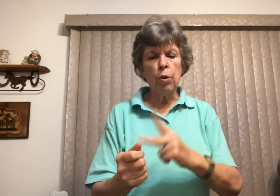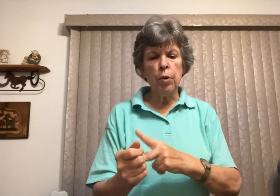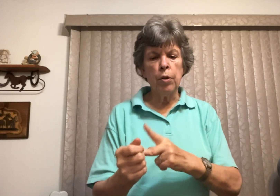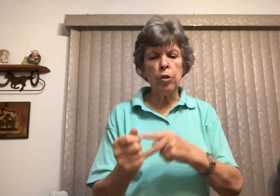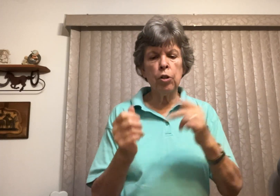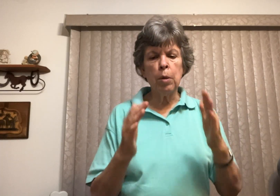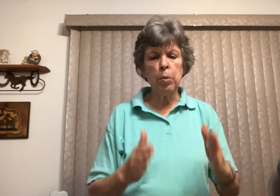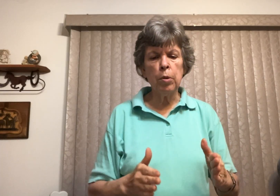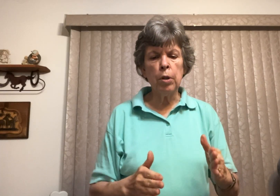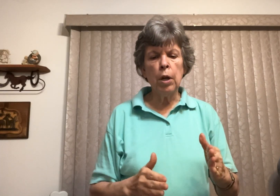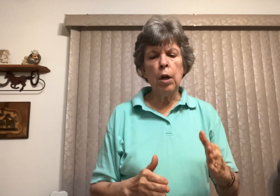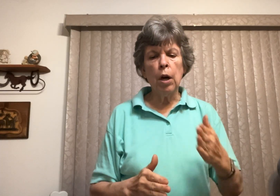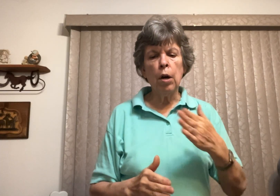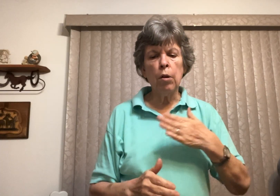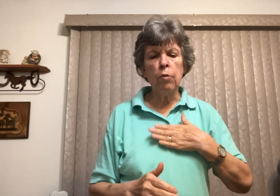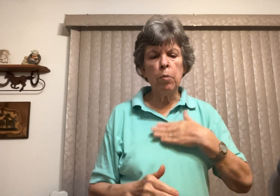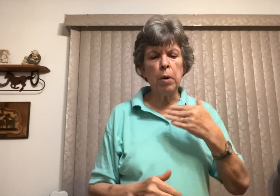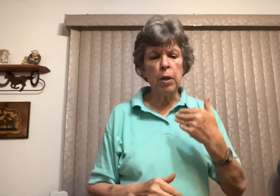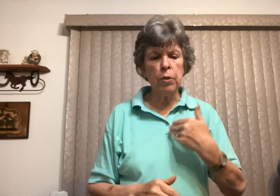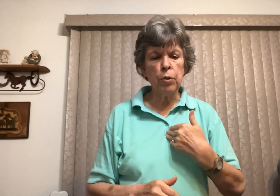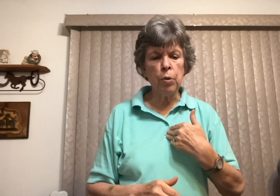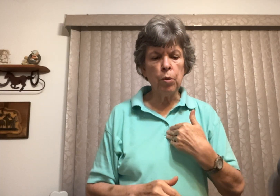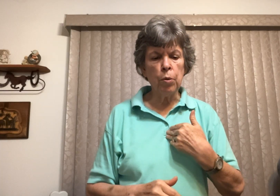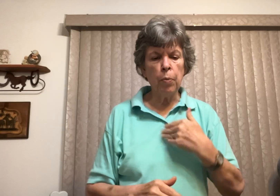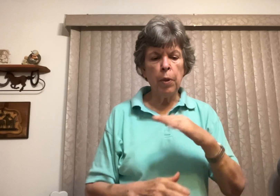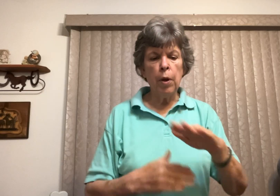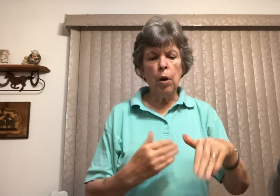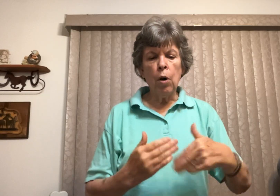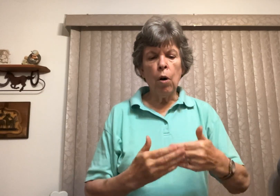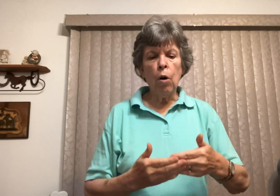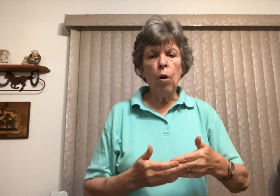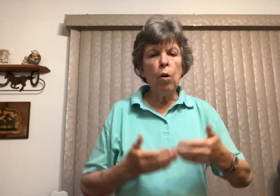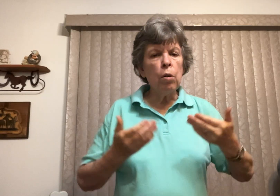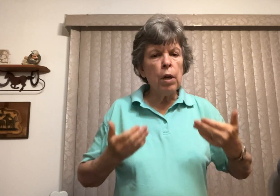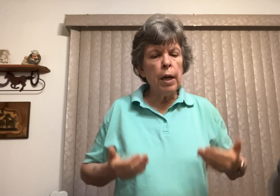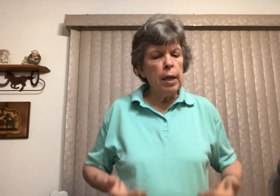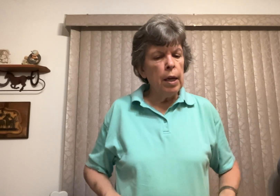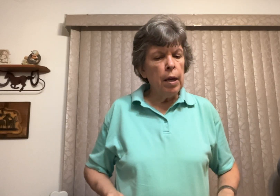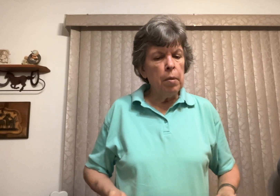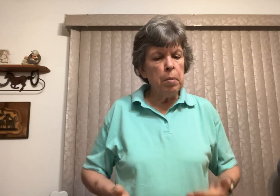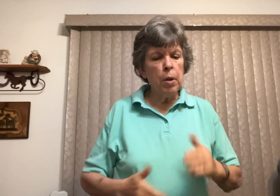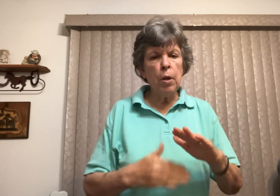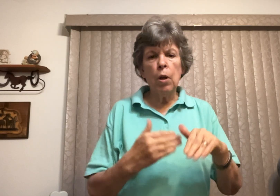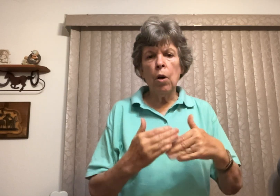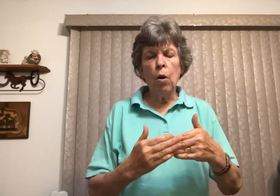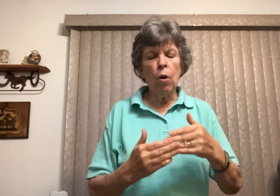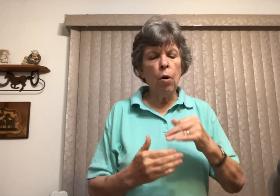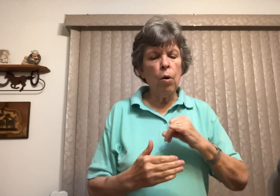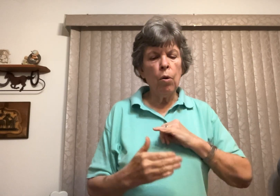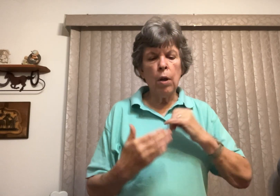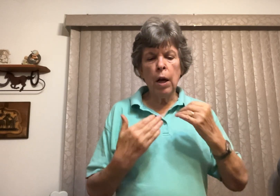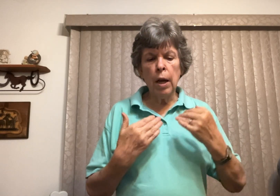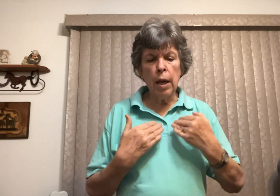the shepherd of my soul. All I am, all I